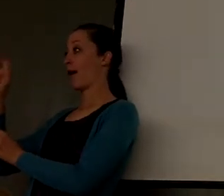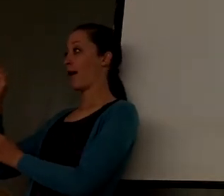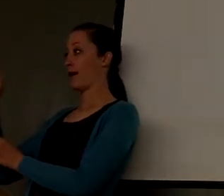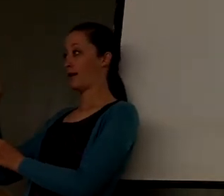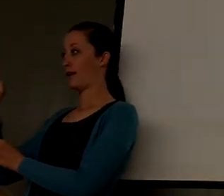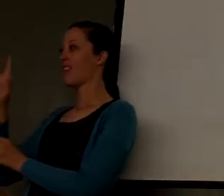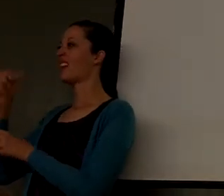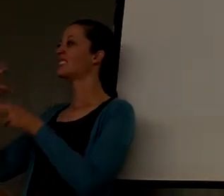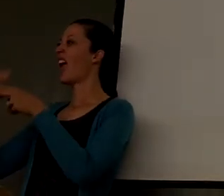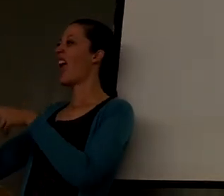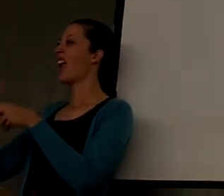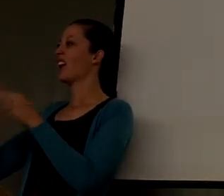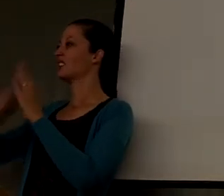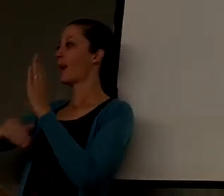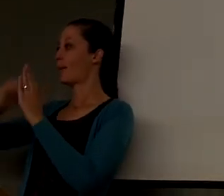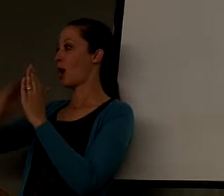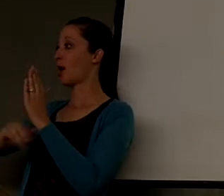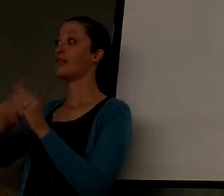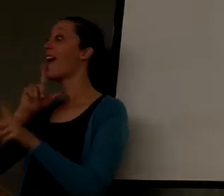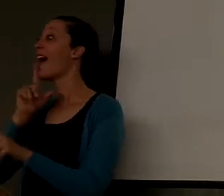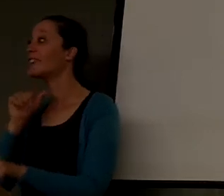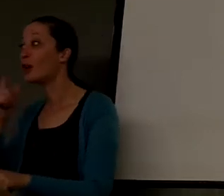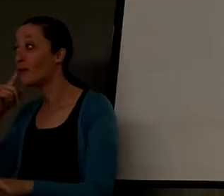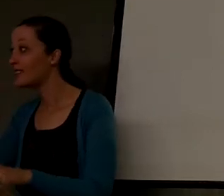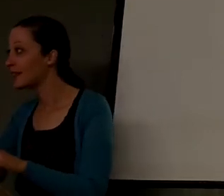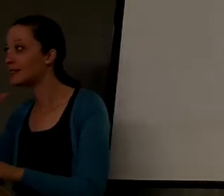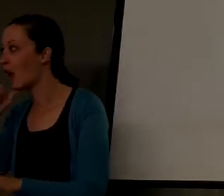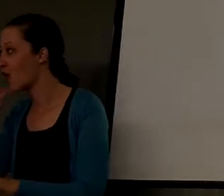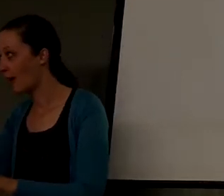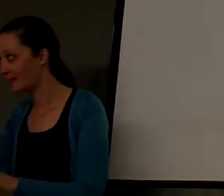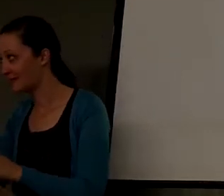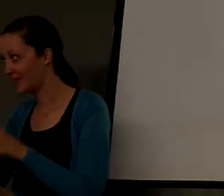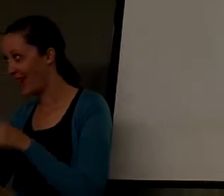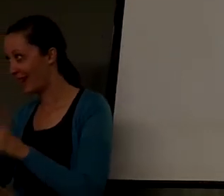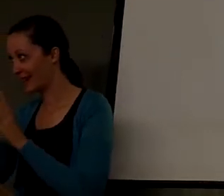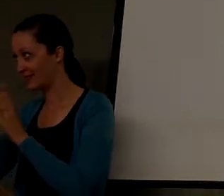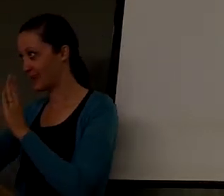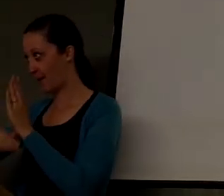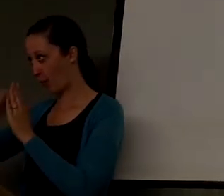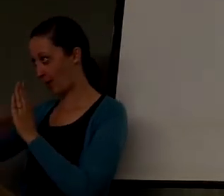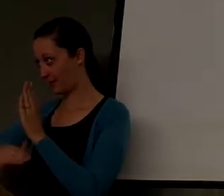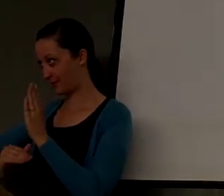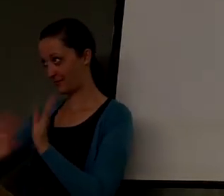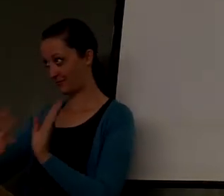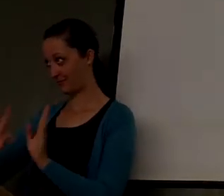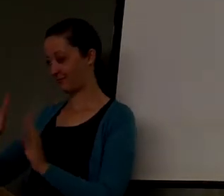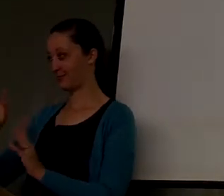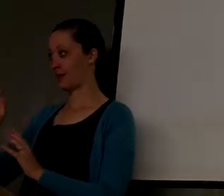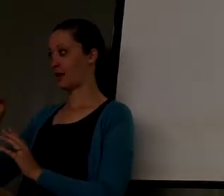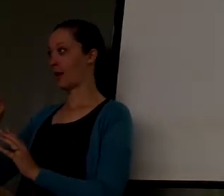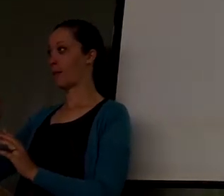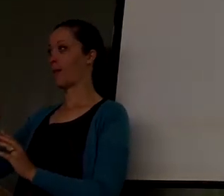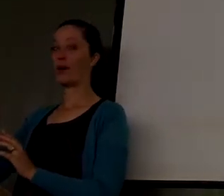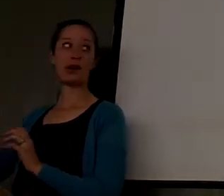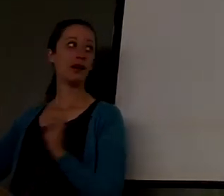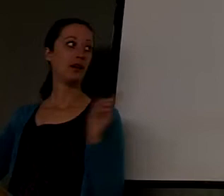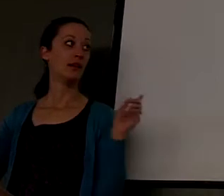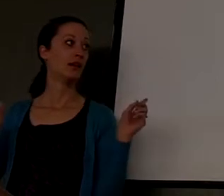answer on there is not egg tempera, you want to put it down as braids. The title of it is